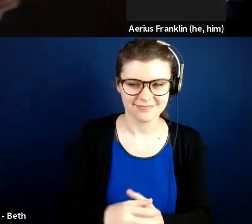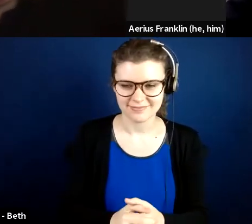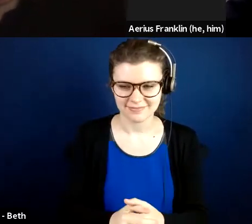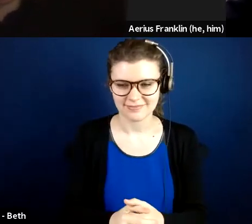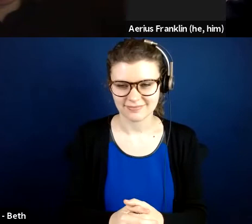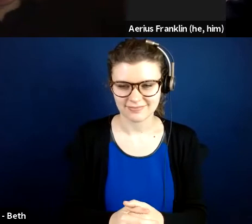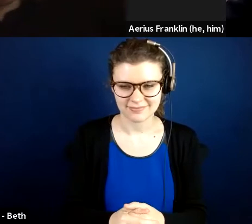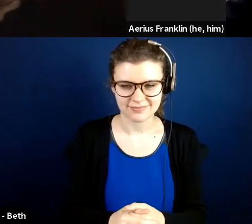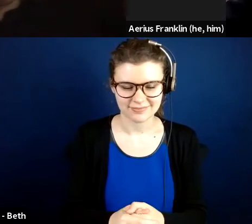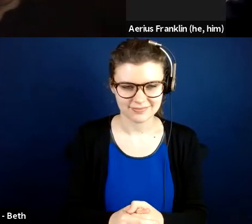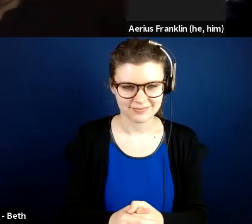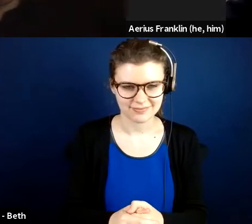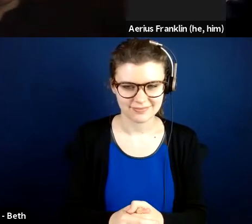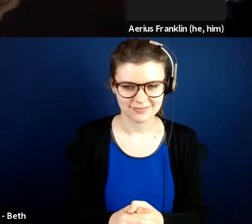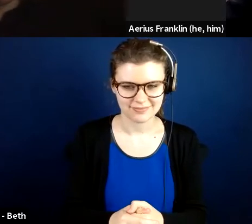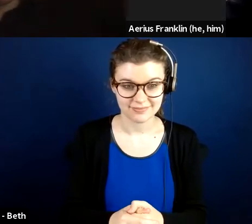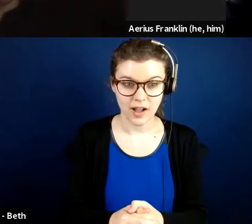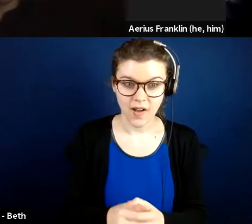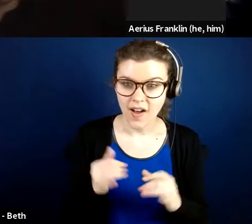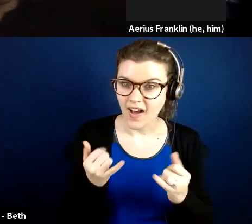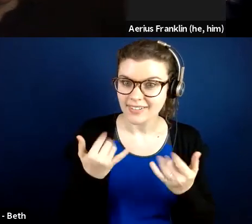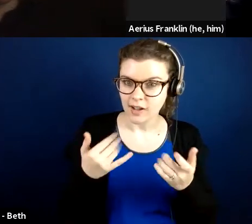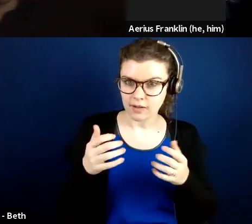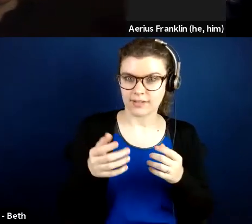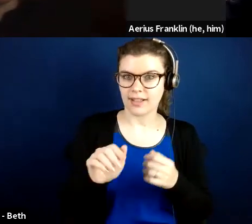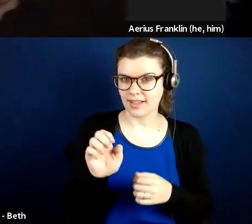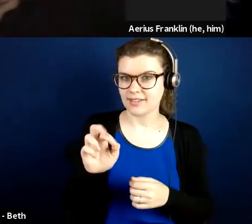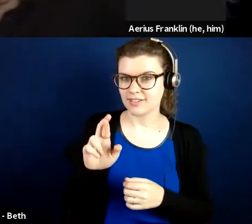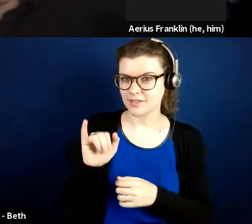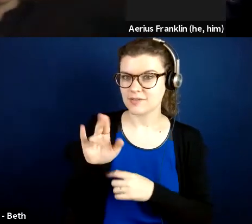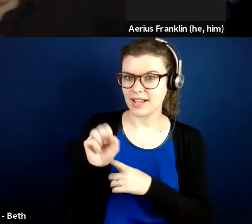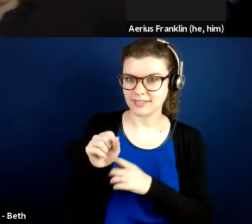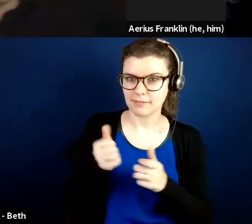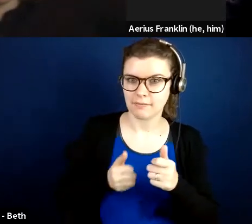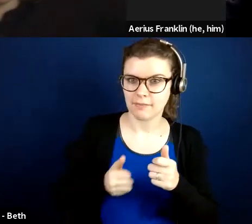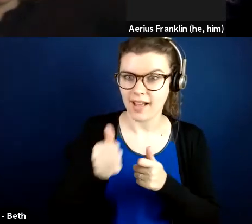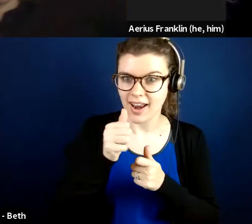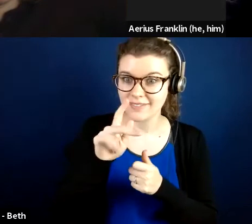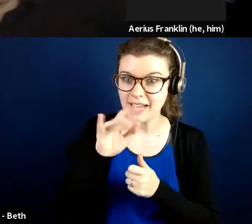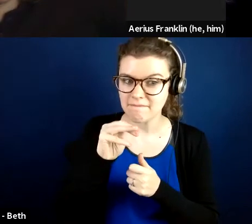Oh, and he pulled ahead, 100 points ahead of Kimberly now.